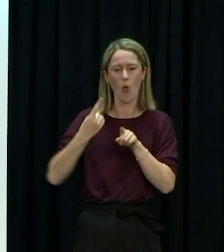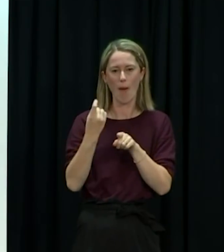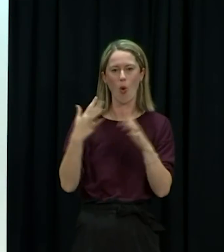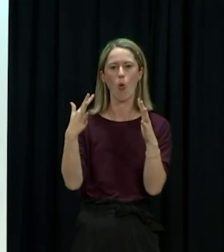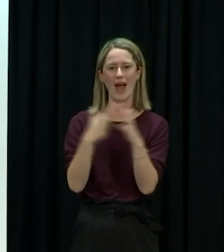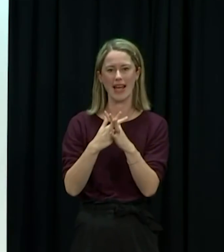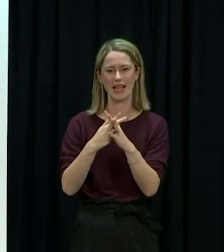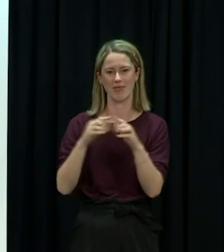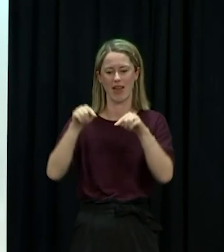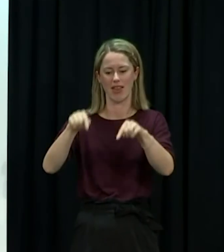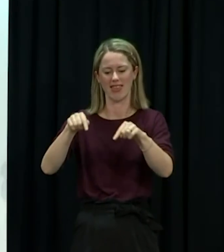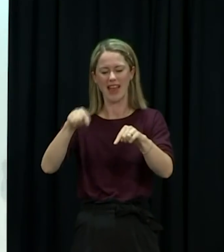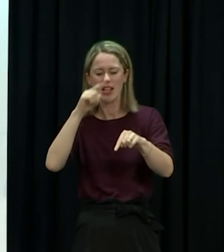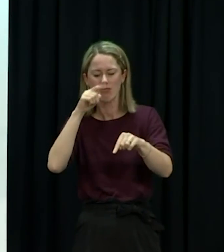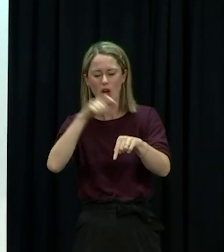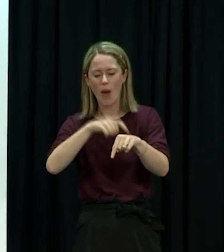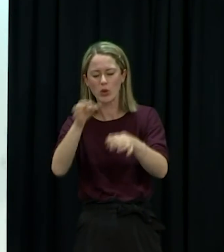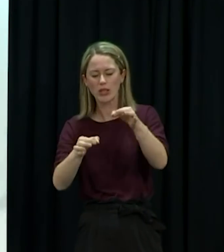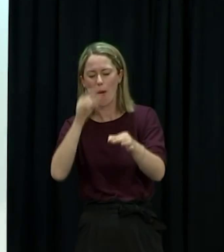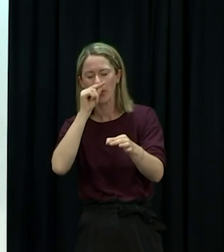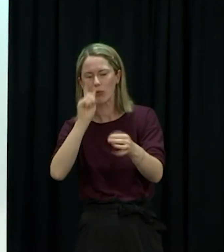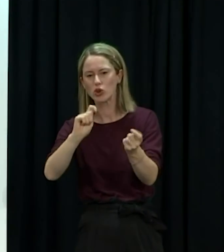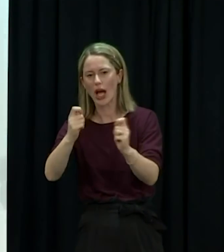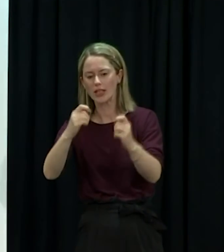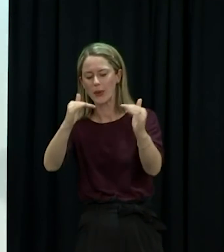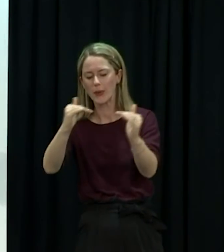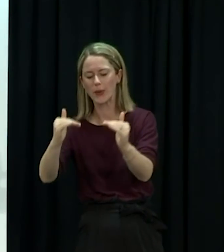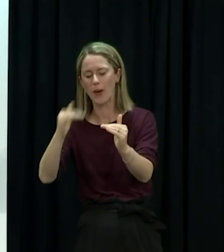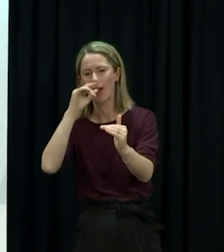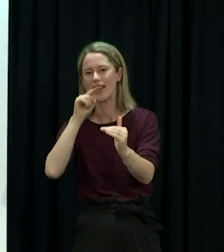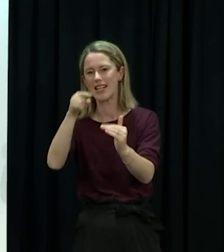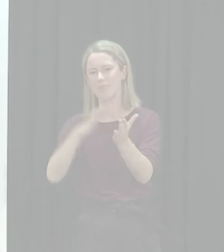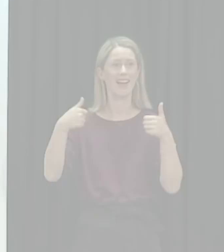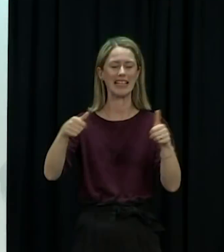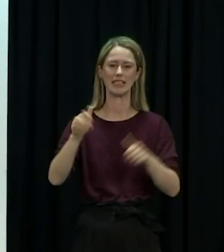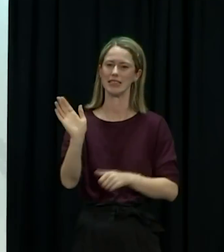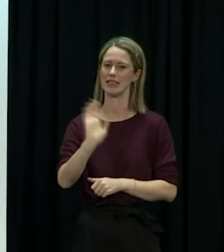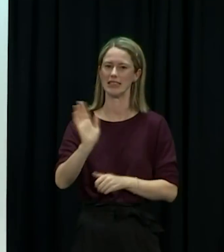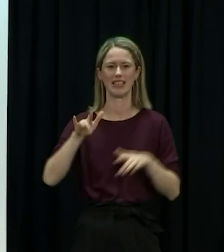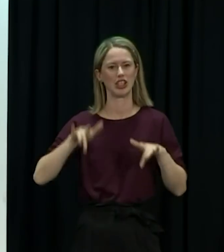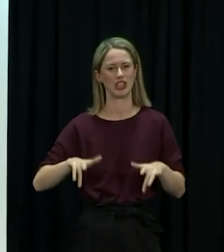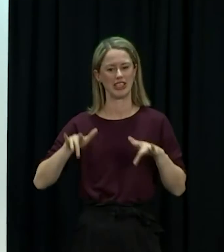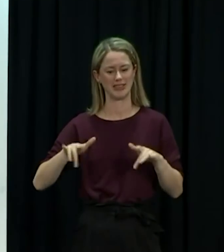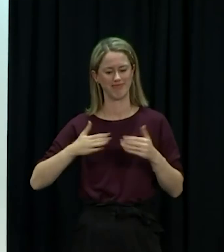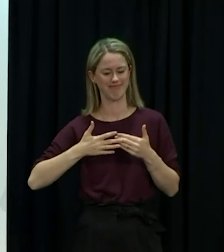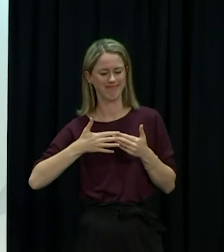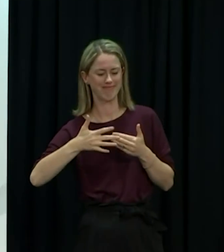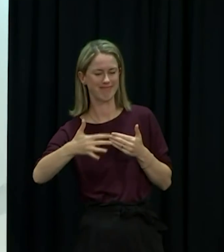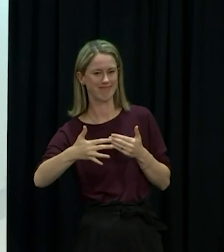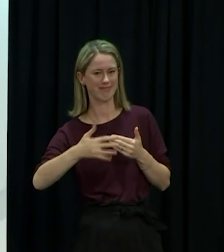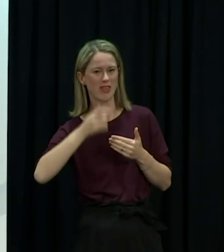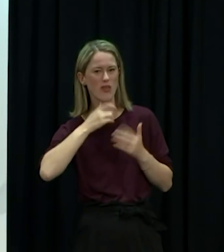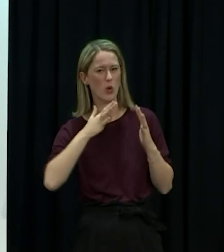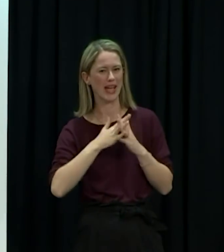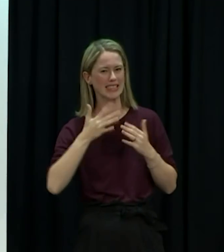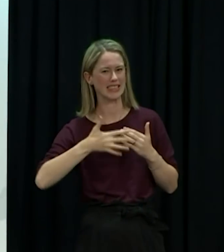further easing of restrictions. Cabinet will review that position when it meets again next Monday. And over the next few weeks, while we lift those